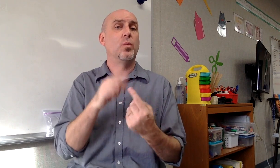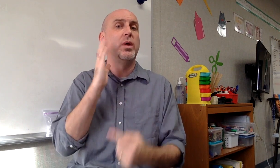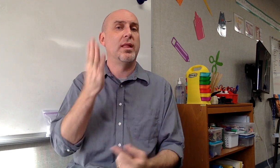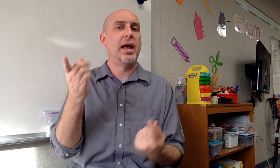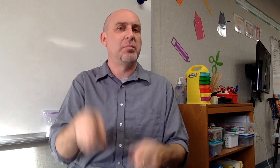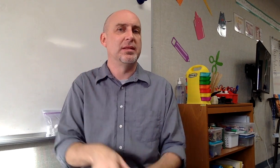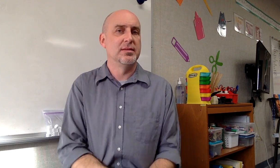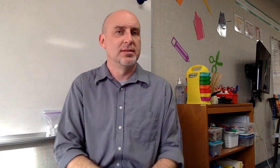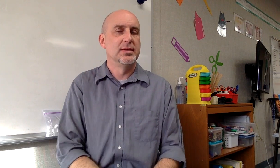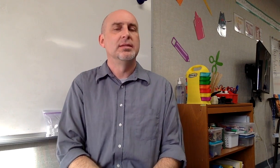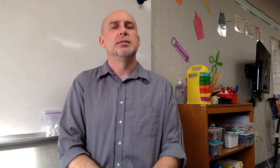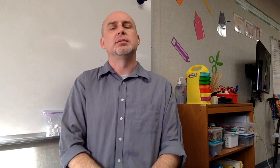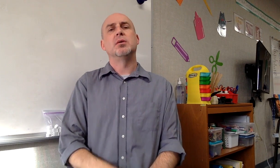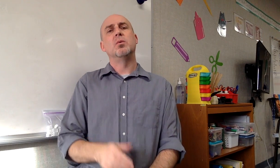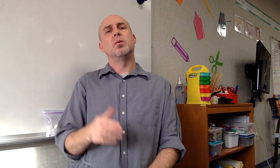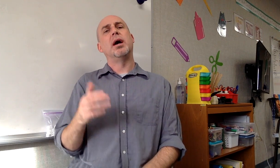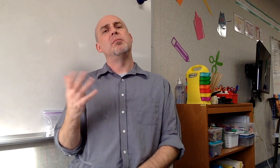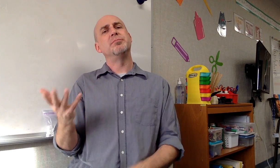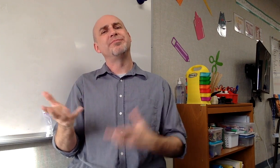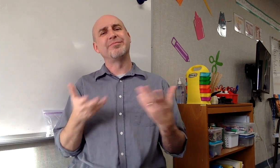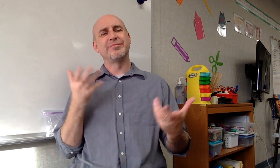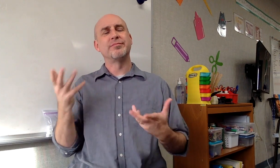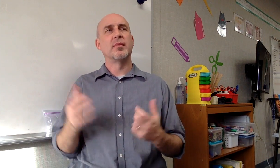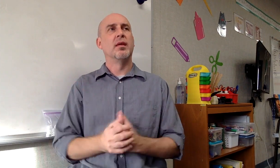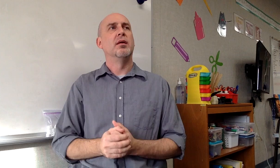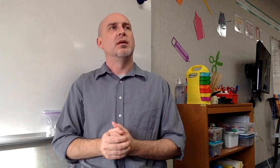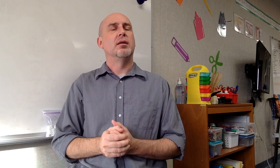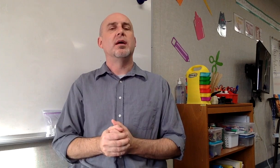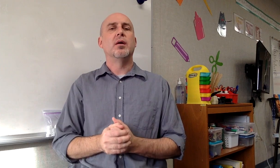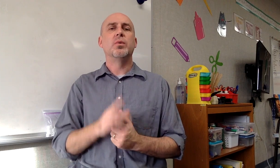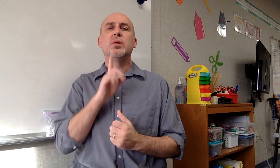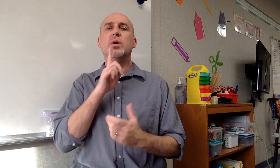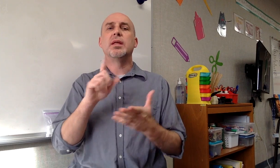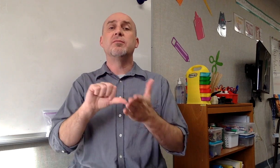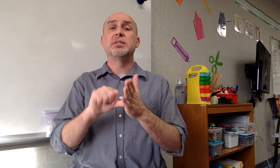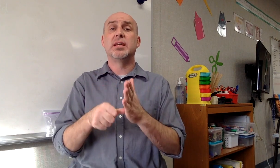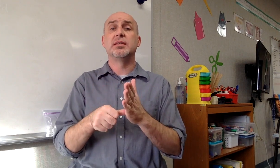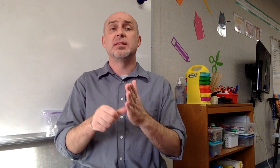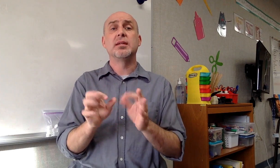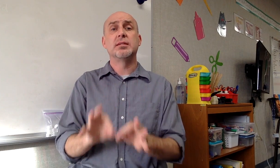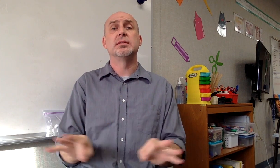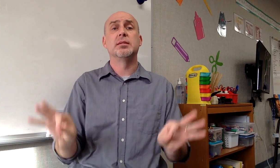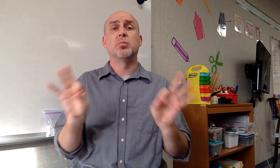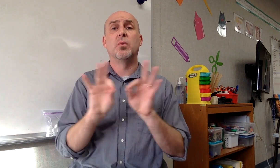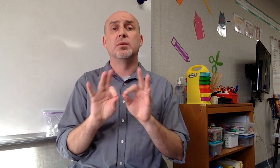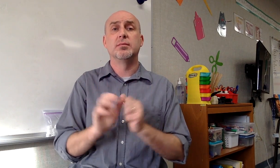will happen. So I really want to emphasize, I think this is important.